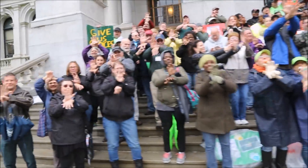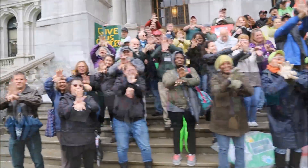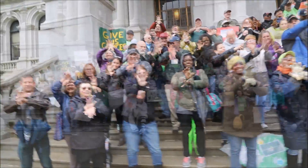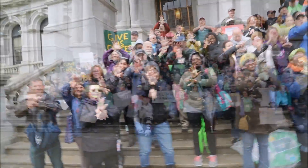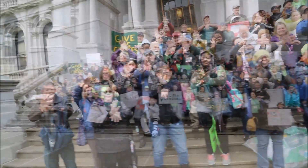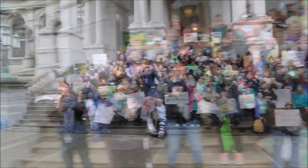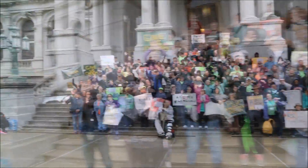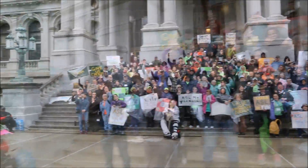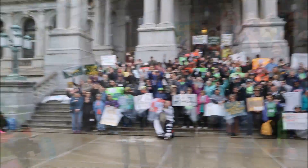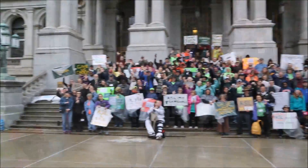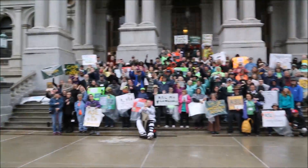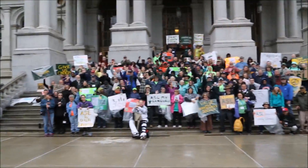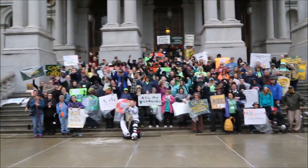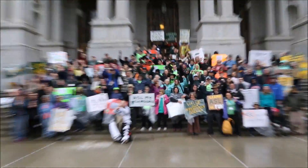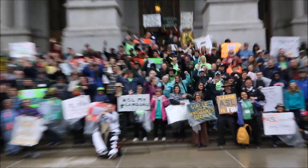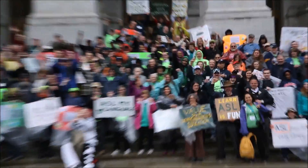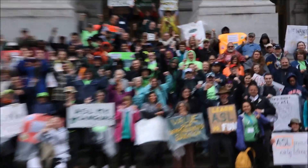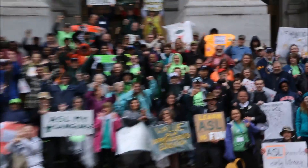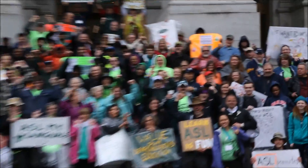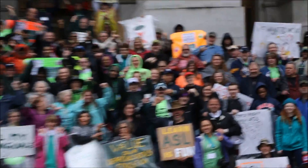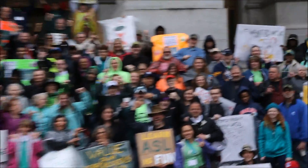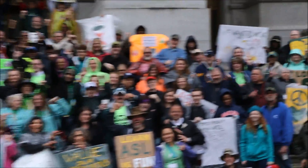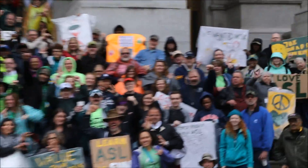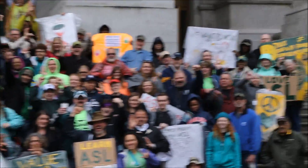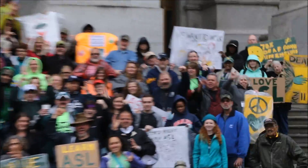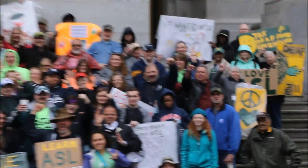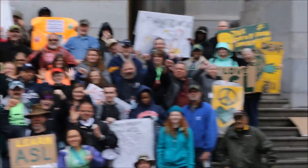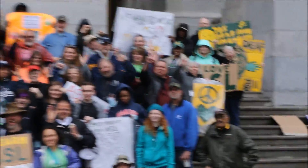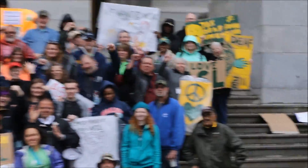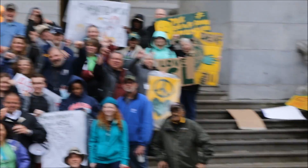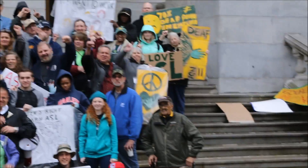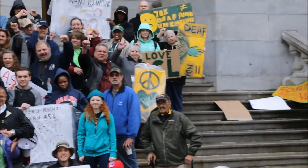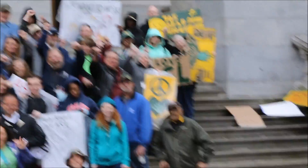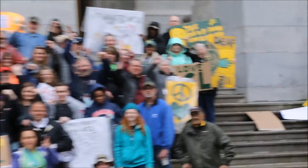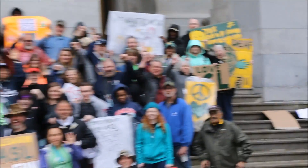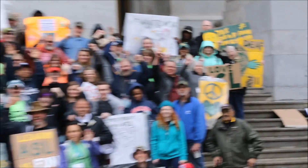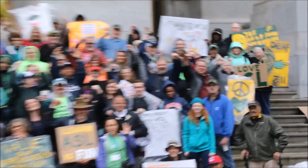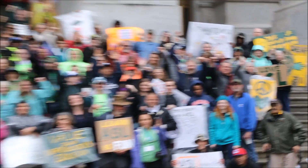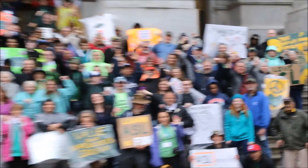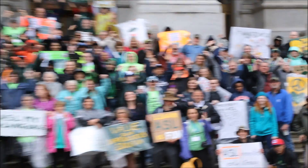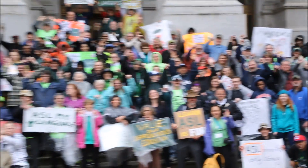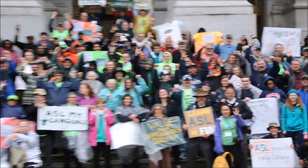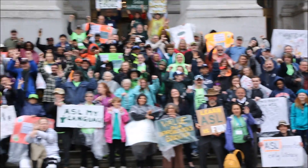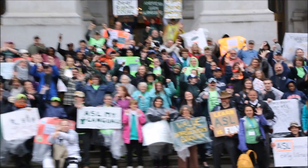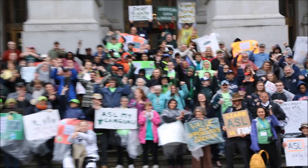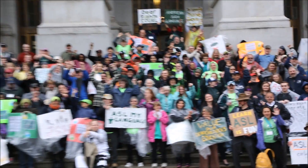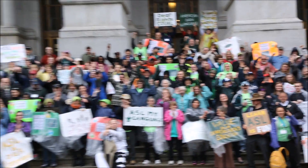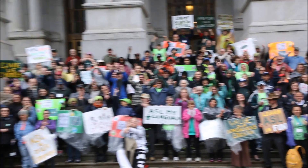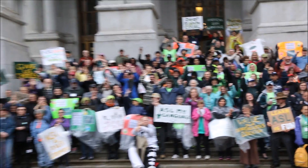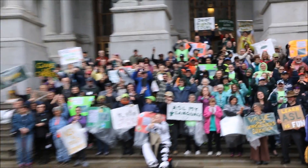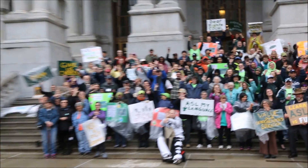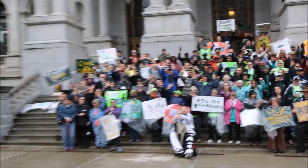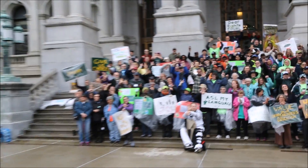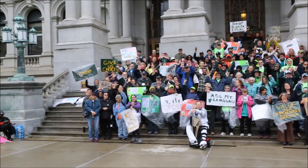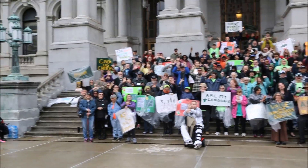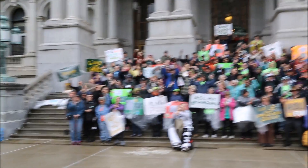language leaders to come from the local area. Use them instead of an interpreter. Support the deaf community